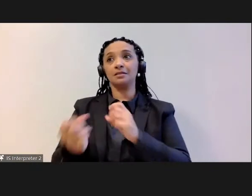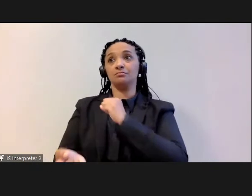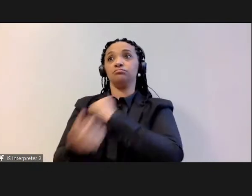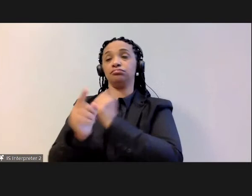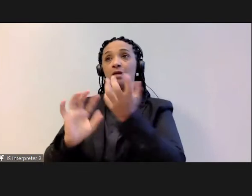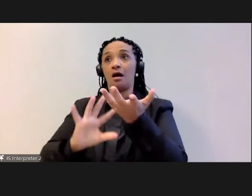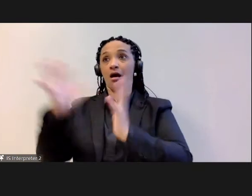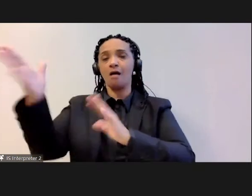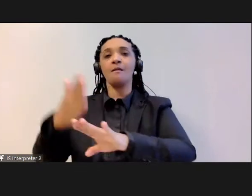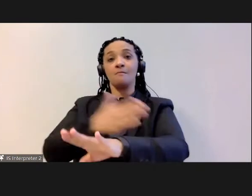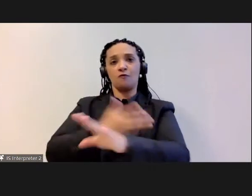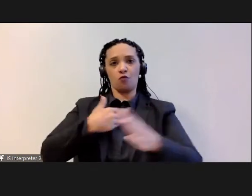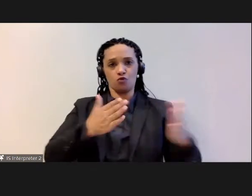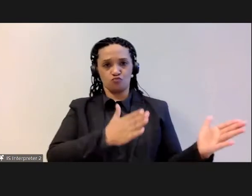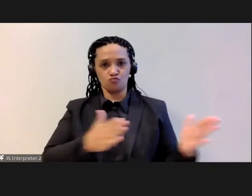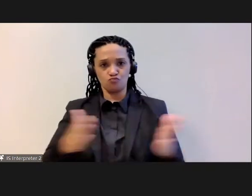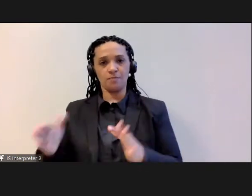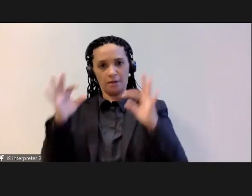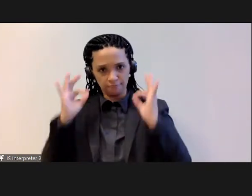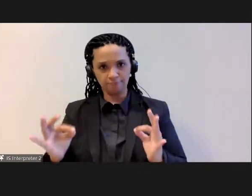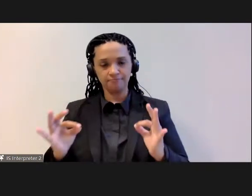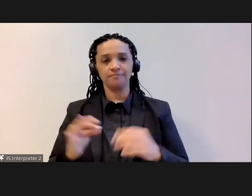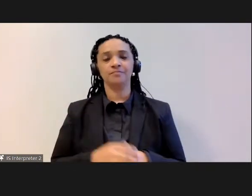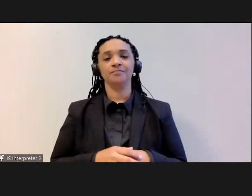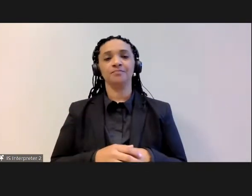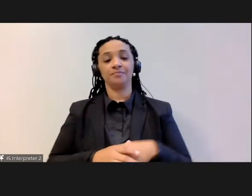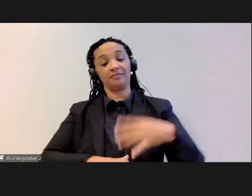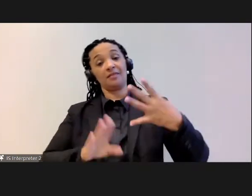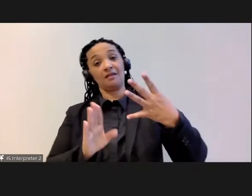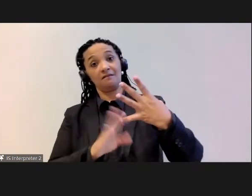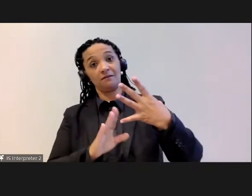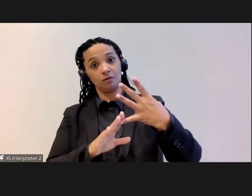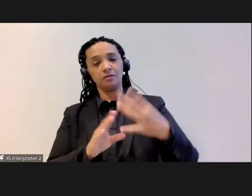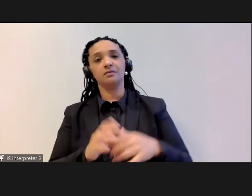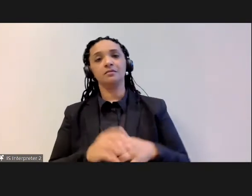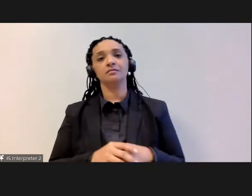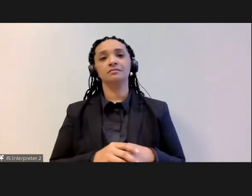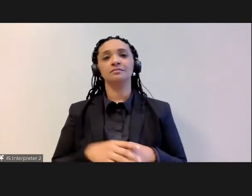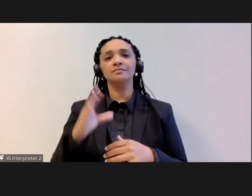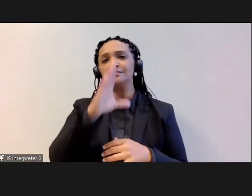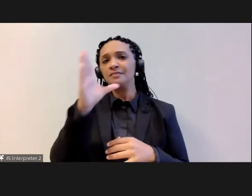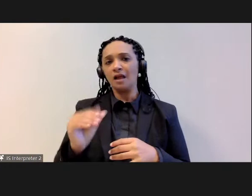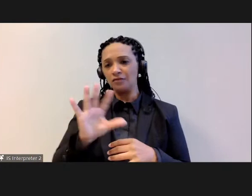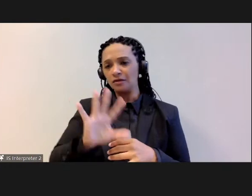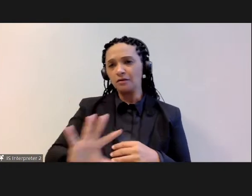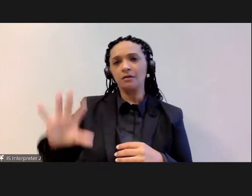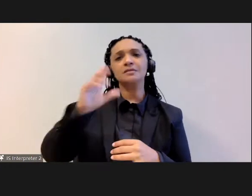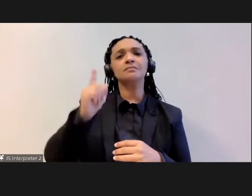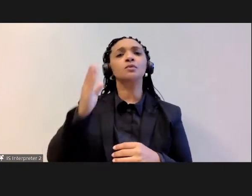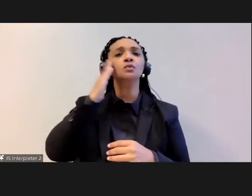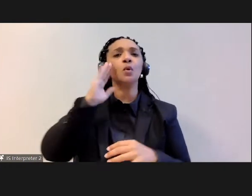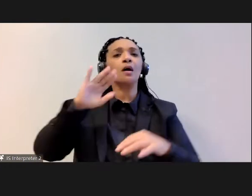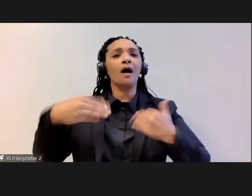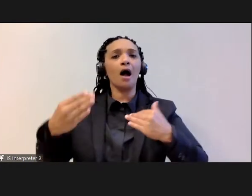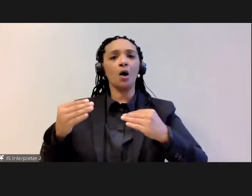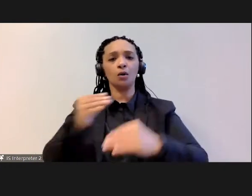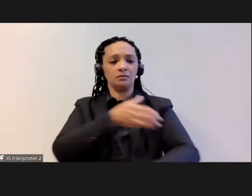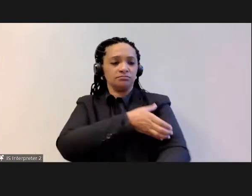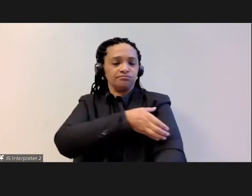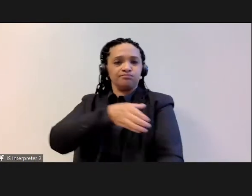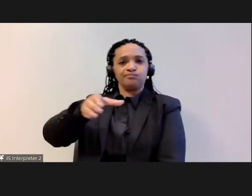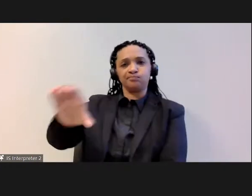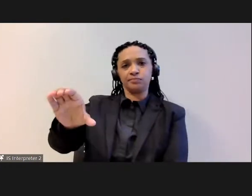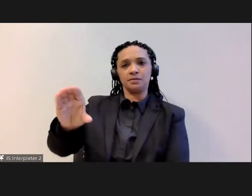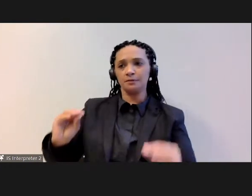hit. And finally, our African countries should also invest in capacity building. Again, the